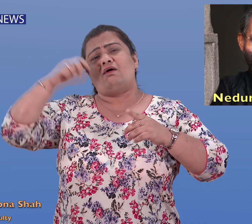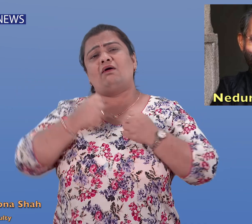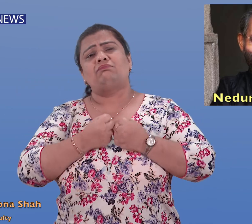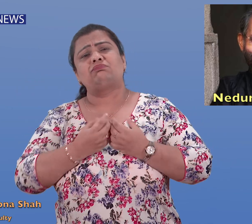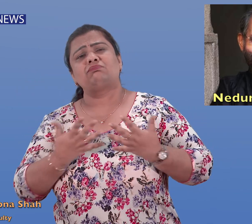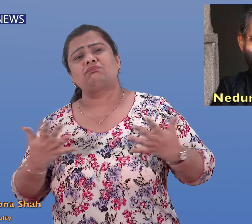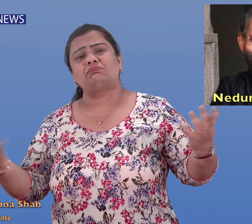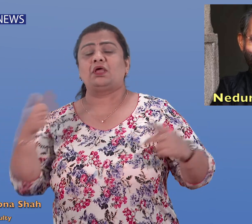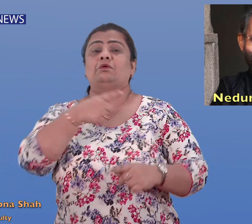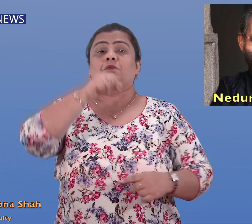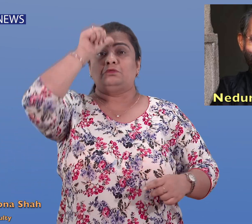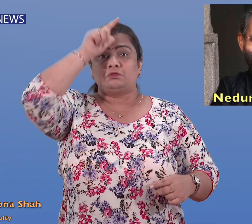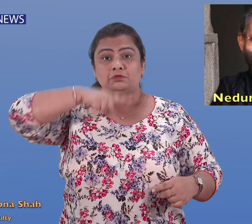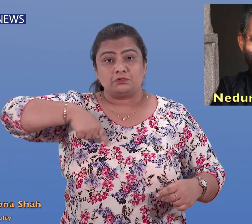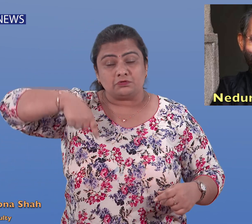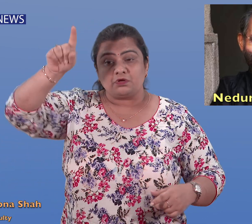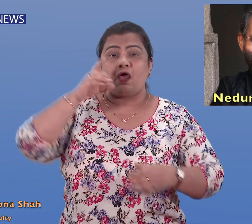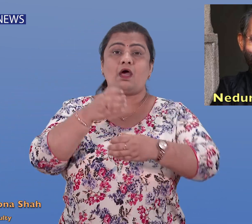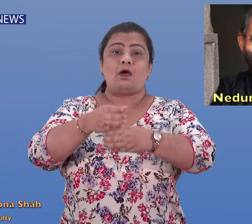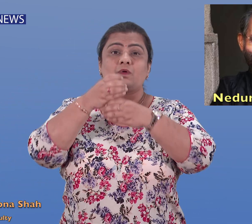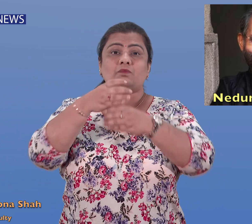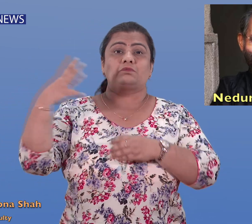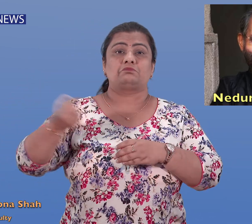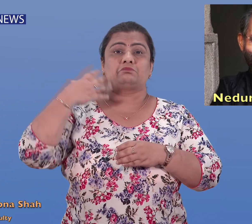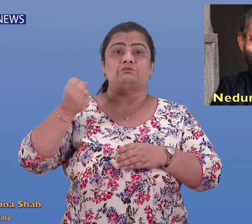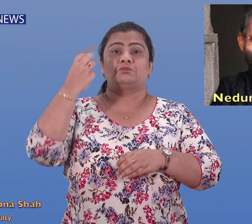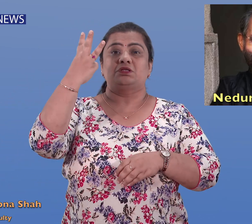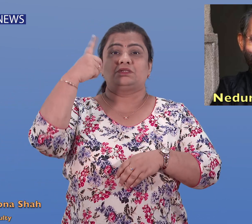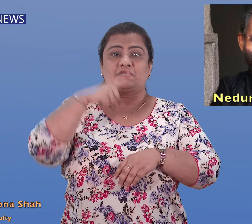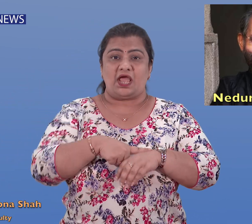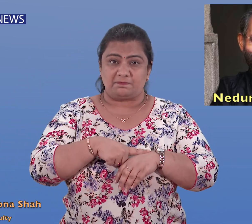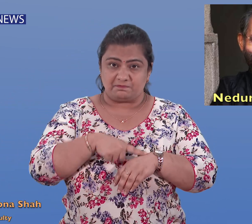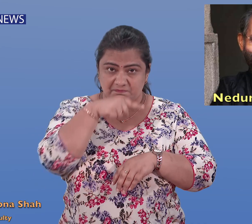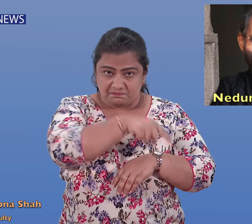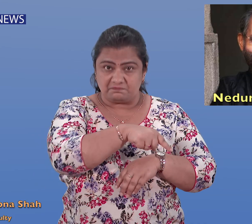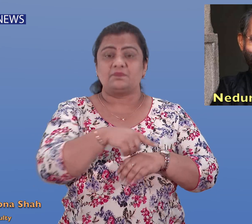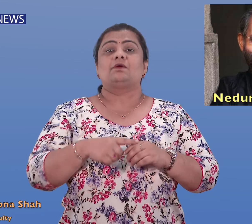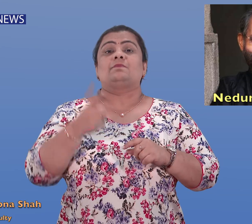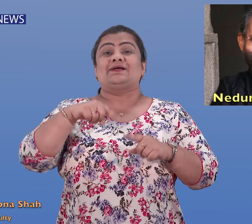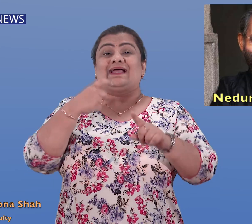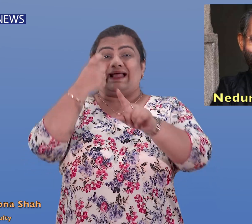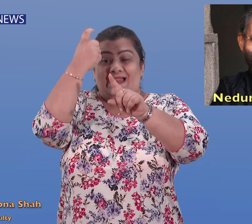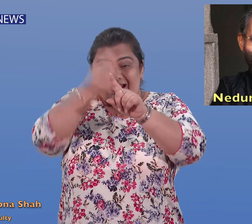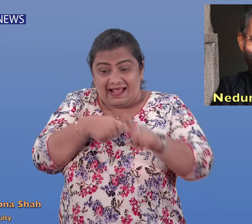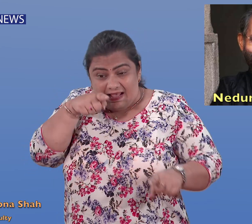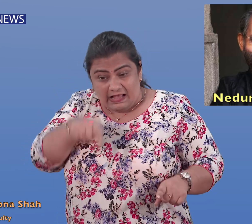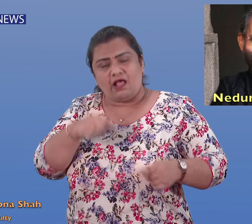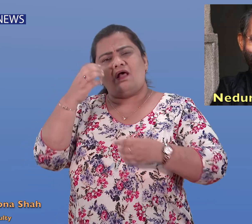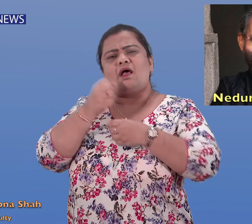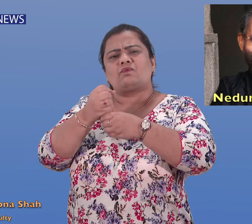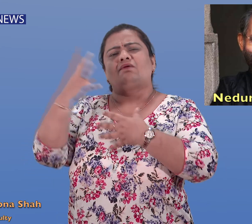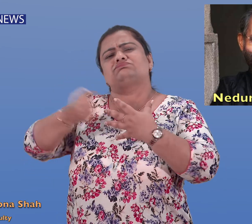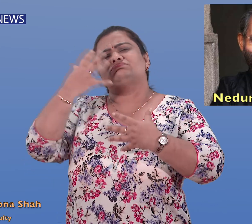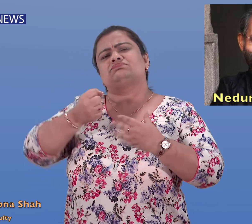mridangam player. His debut film was G. Aravindan's Thumb. His great films include Oridathoru Filevan,